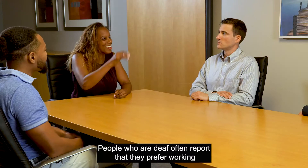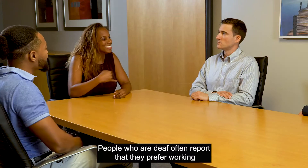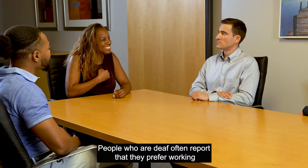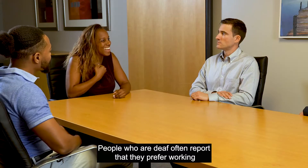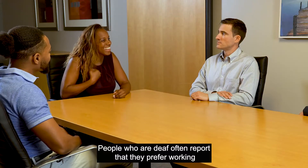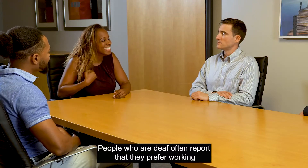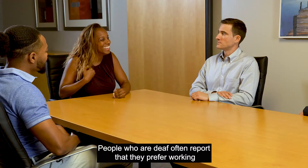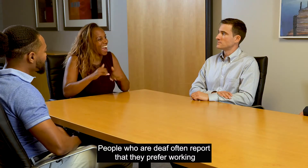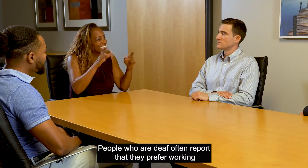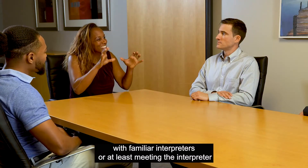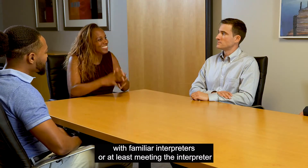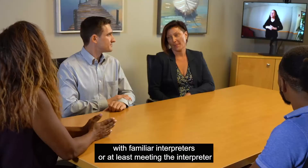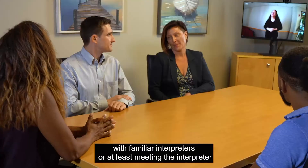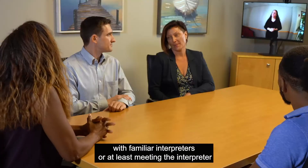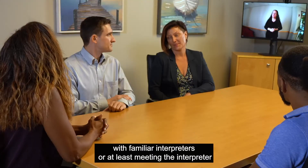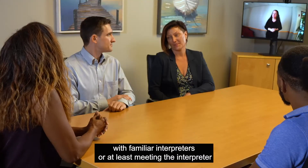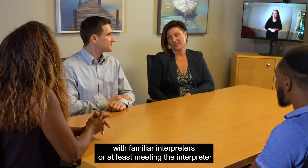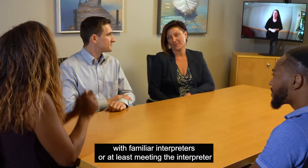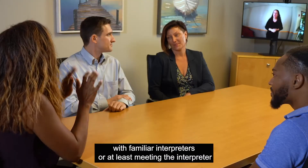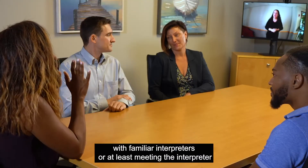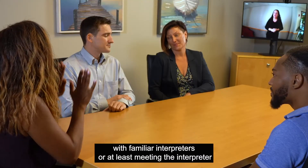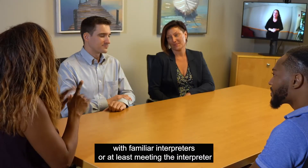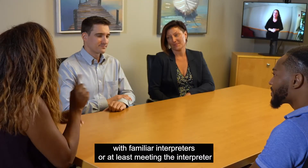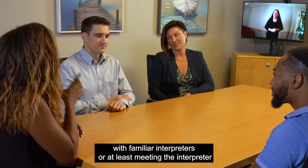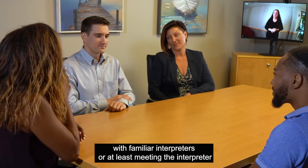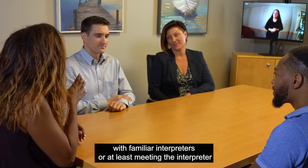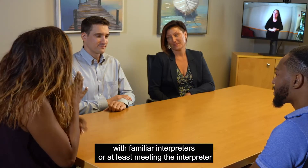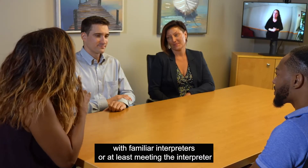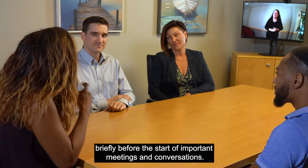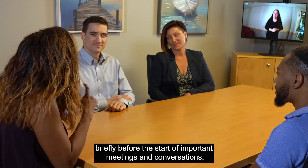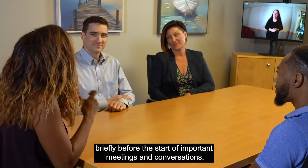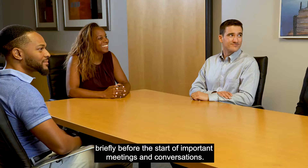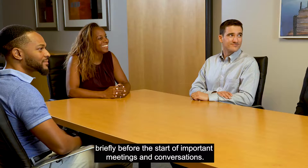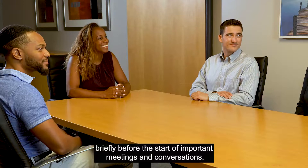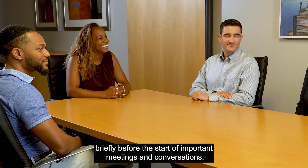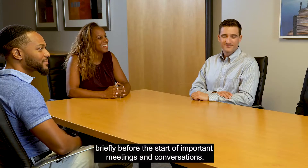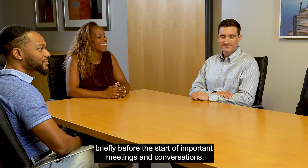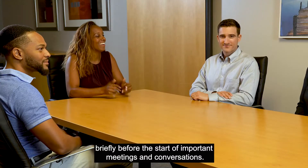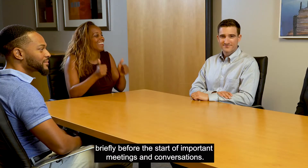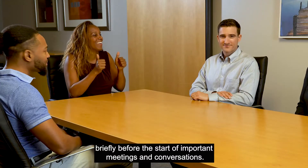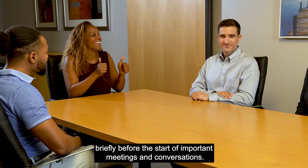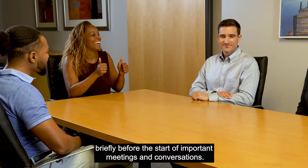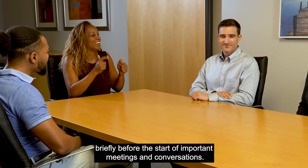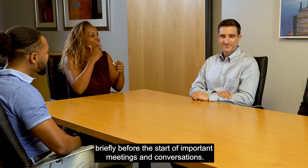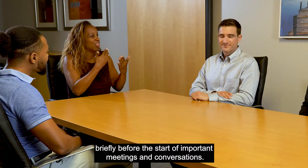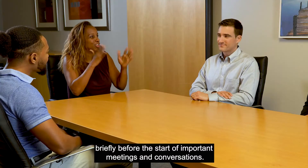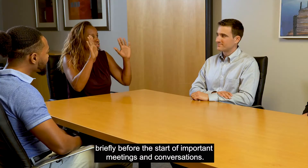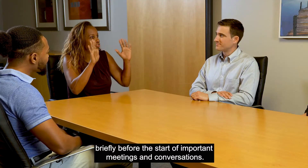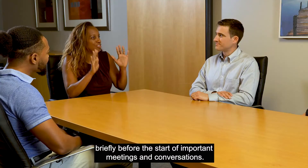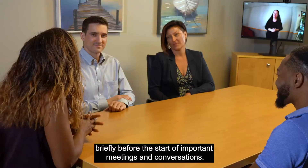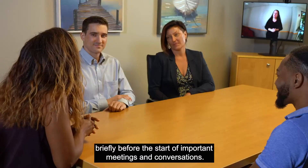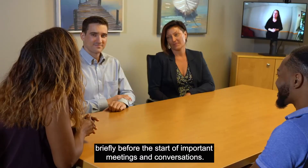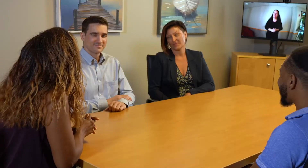often report that they prefer working with familiar interpreters, or at least meeting the interpreter briefly before the start of important meetings